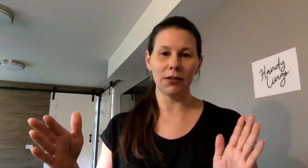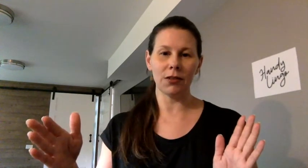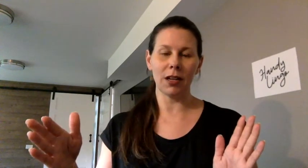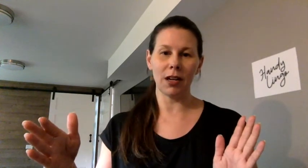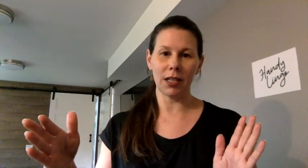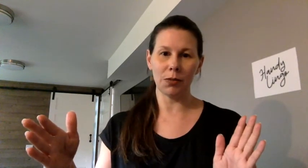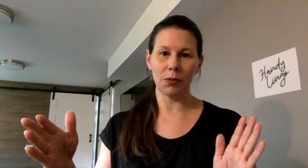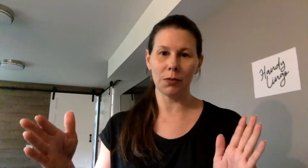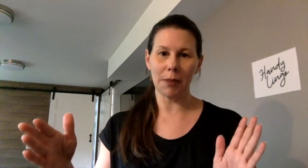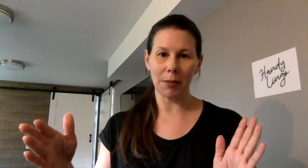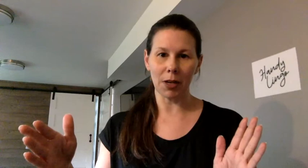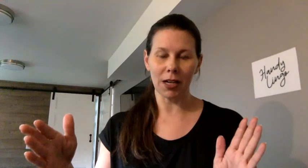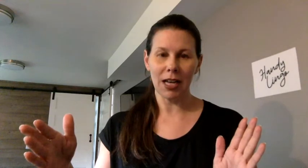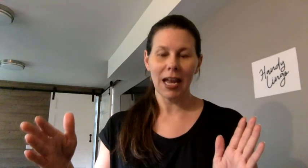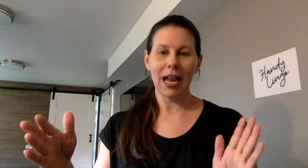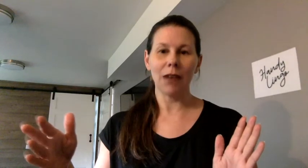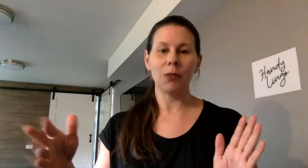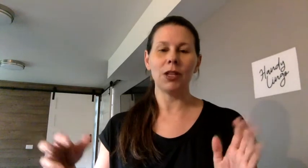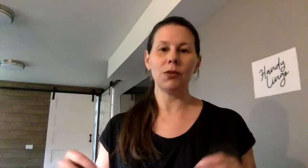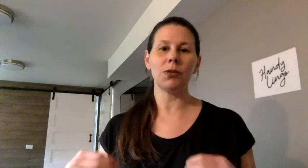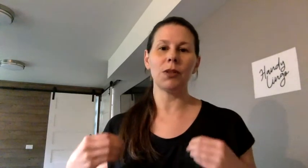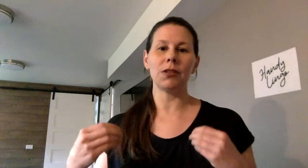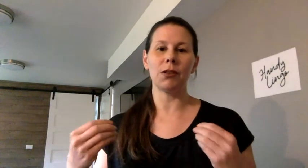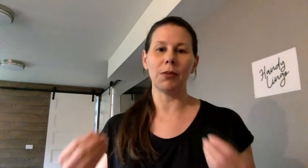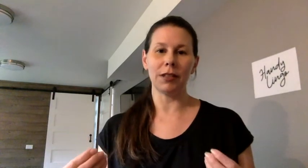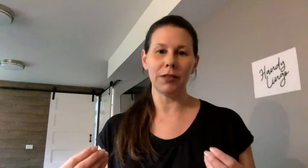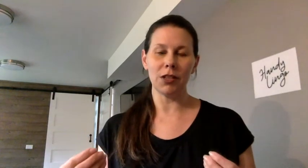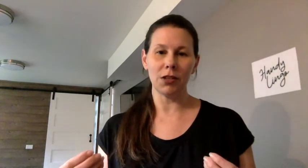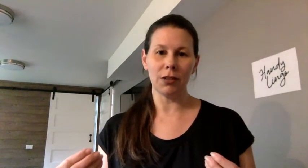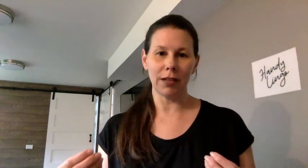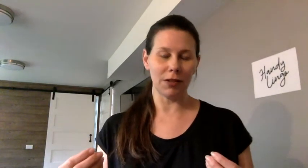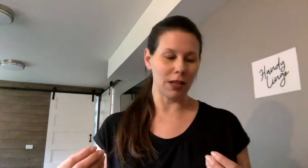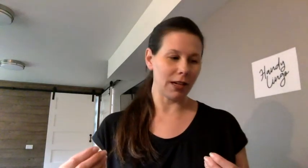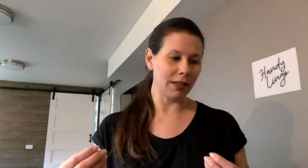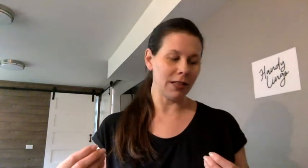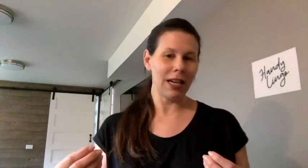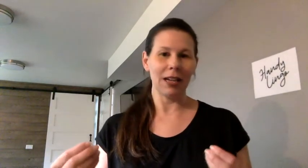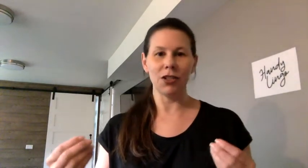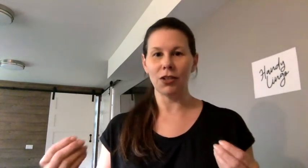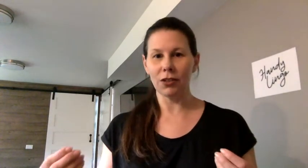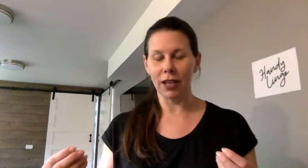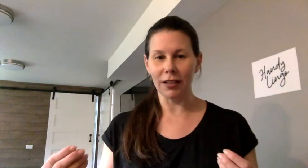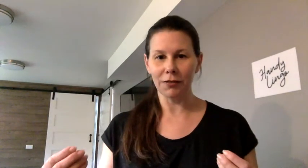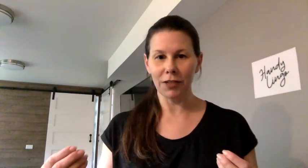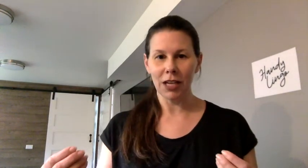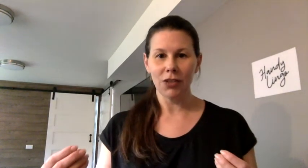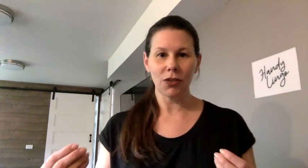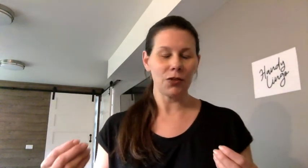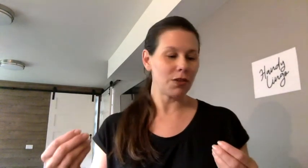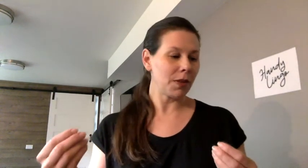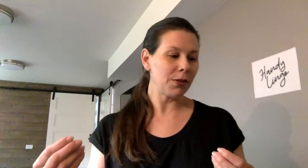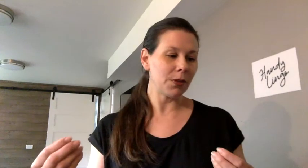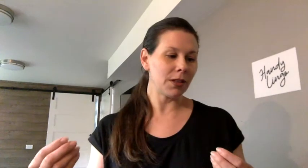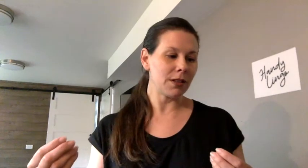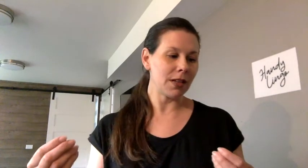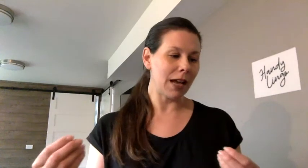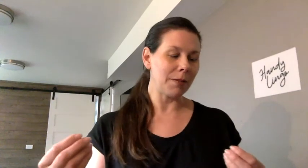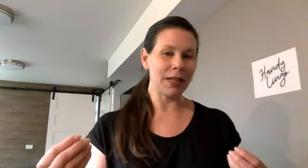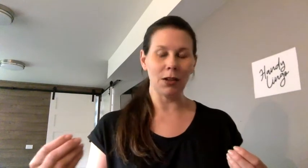that our kids will remember, and we use words that are relevant to your lifestyle and to your life. So some other words that I might